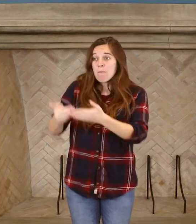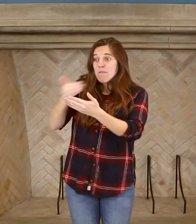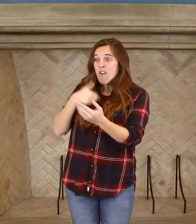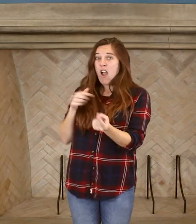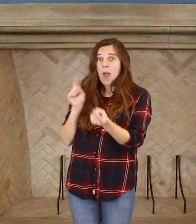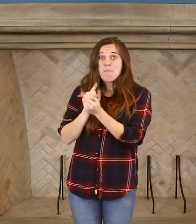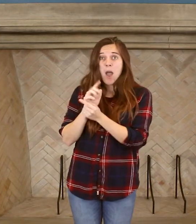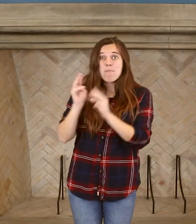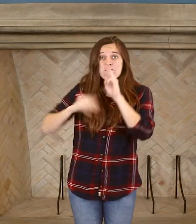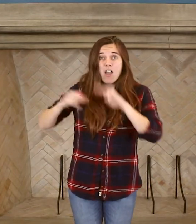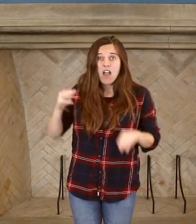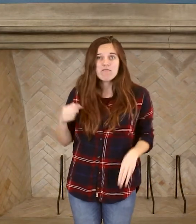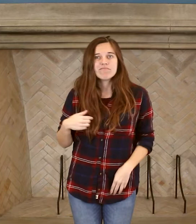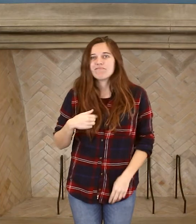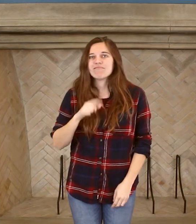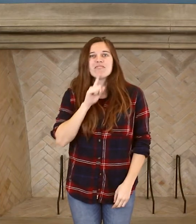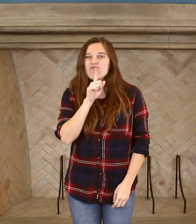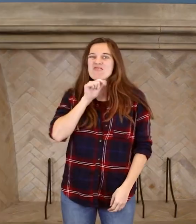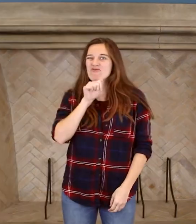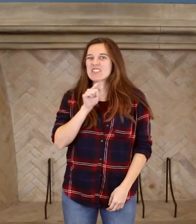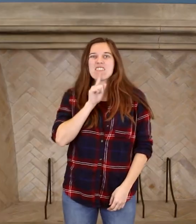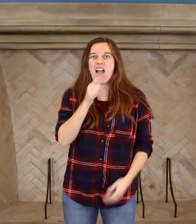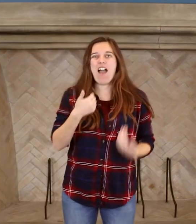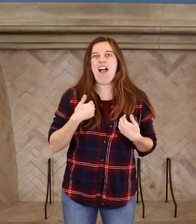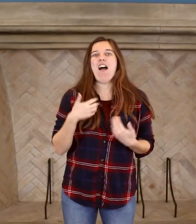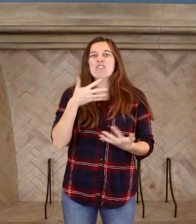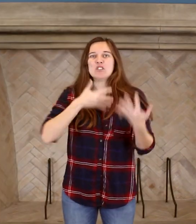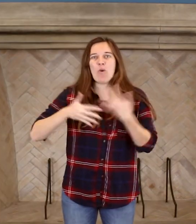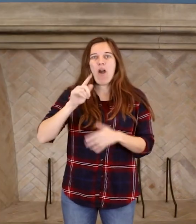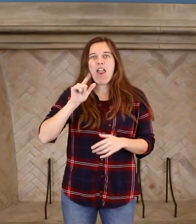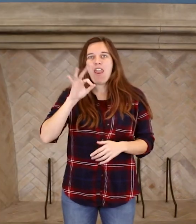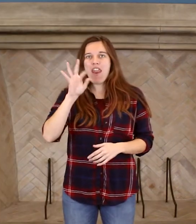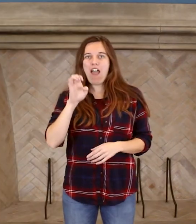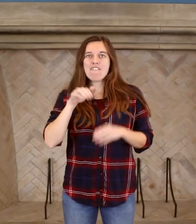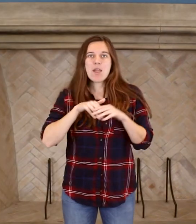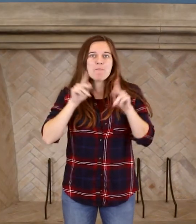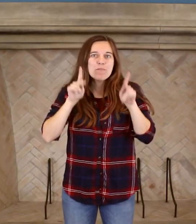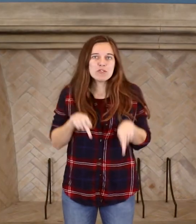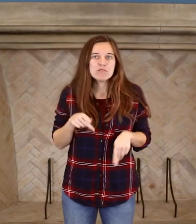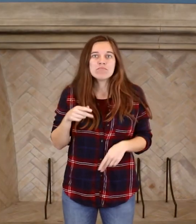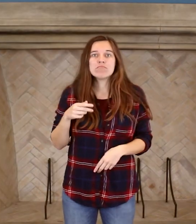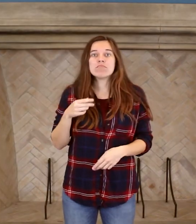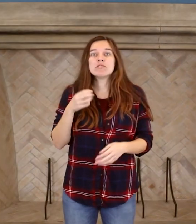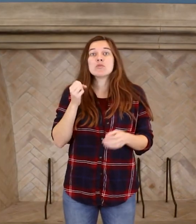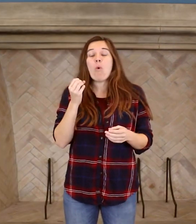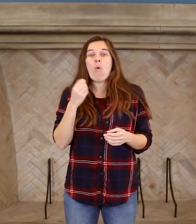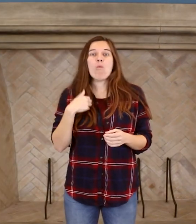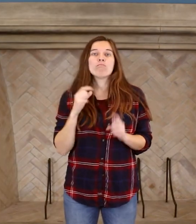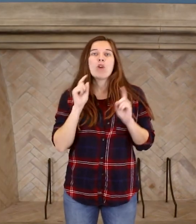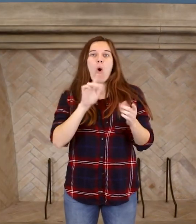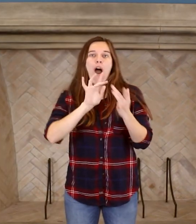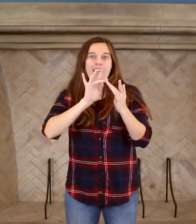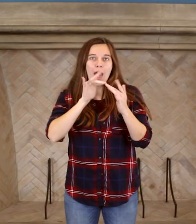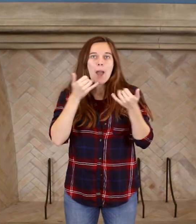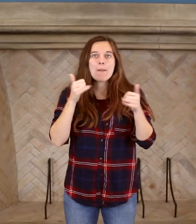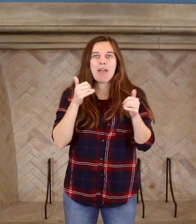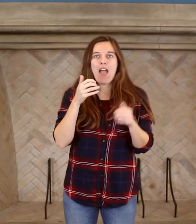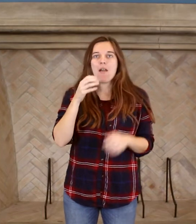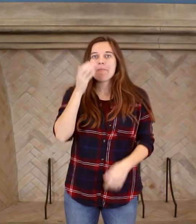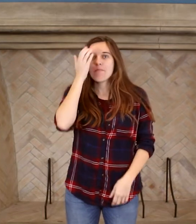my life. Before I met Maddie, I really didn't have a social life in person. So I would go online and